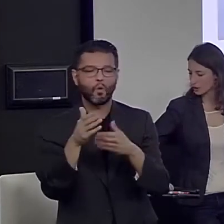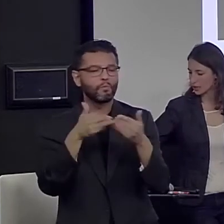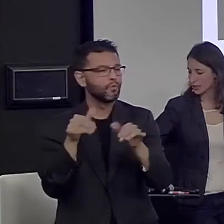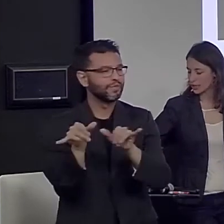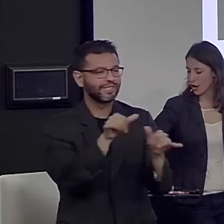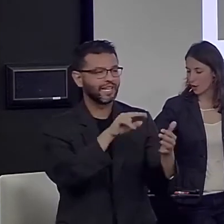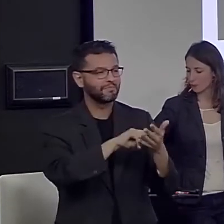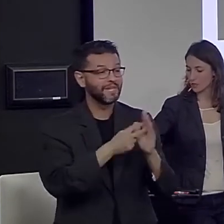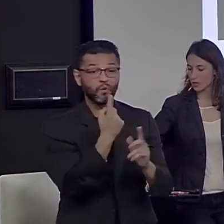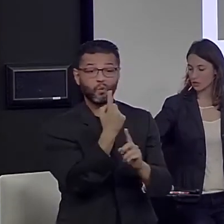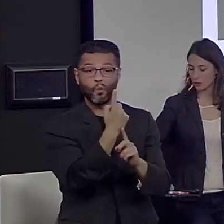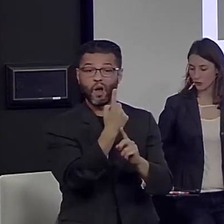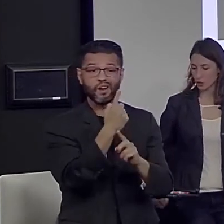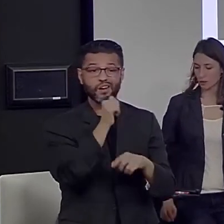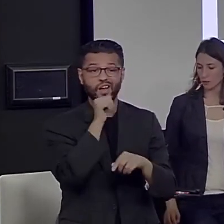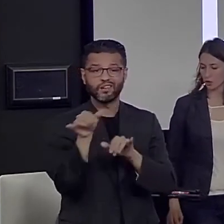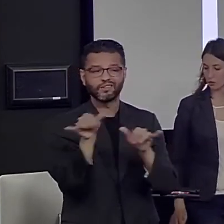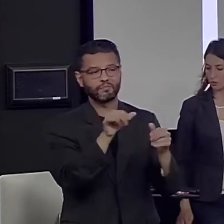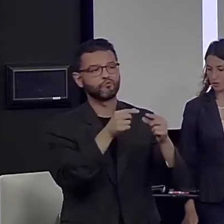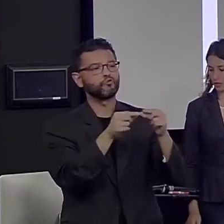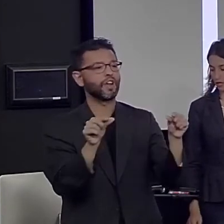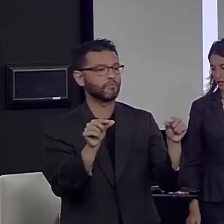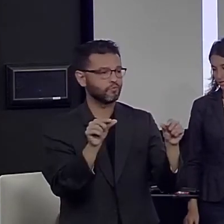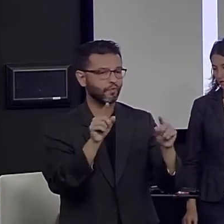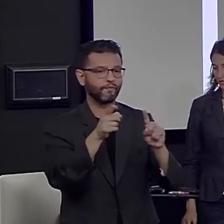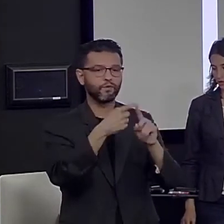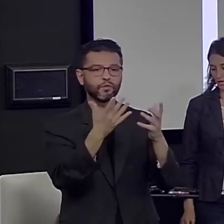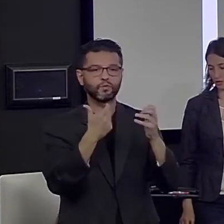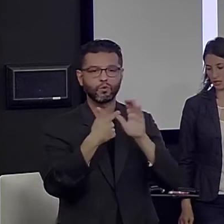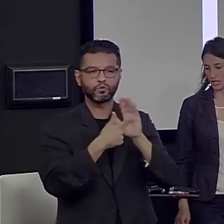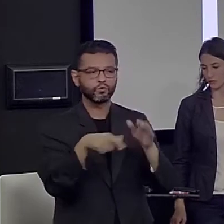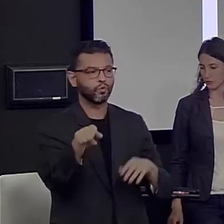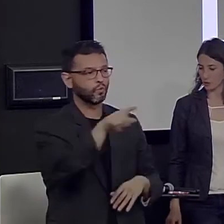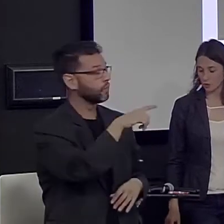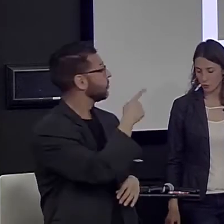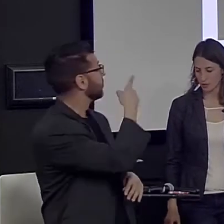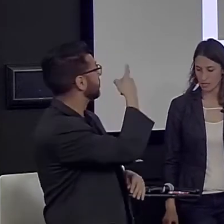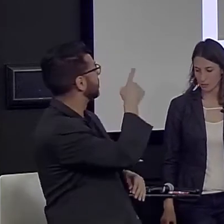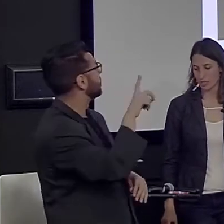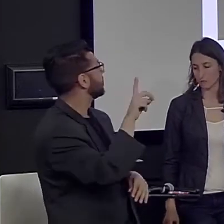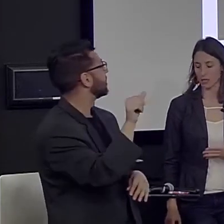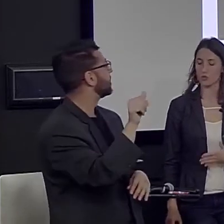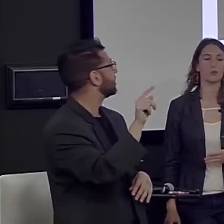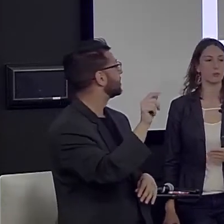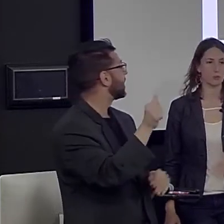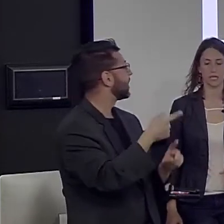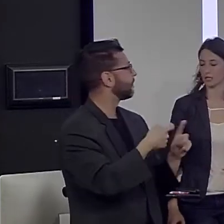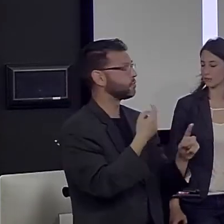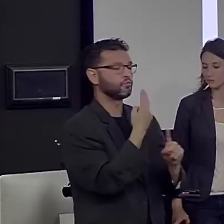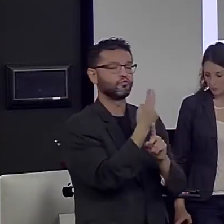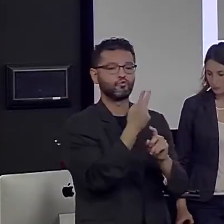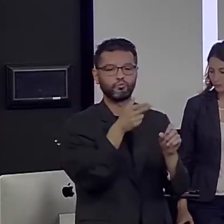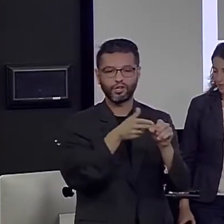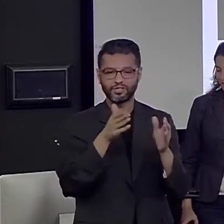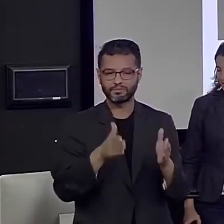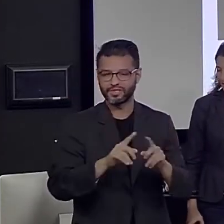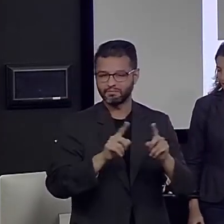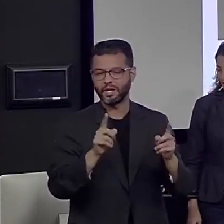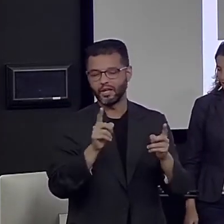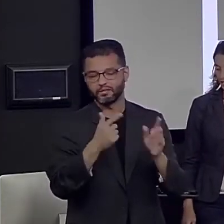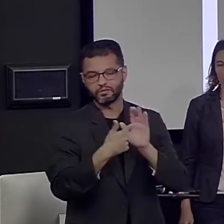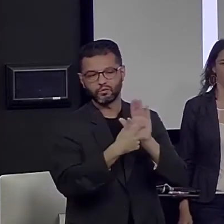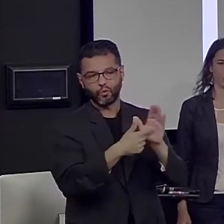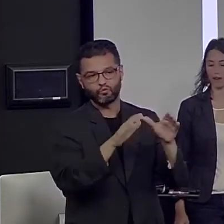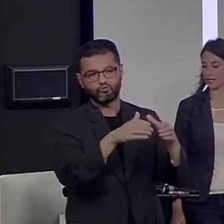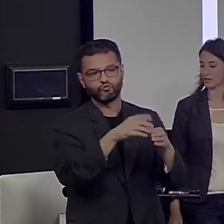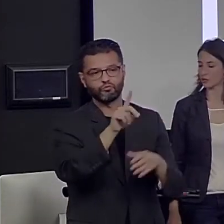grammar. So first what I'm showing you is here is that these are actually data from two participants, but I'll show you group data in a second,